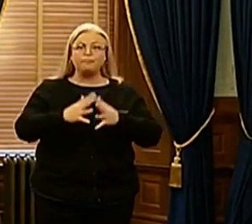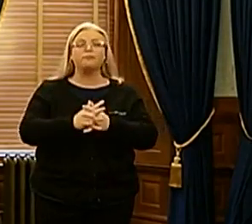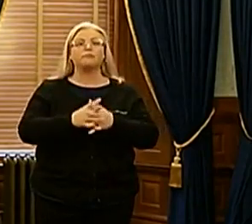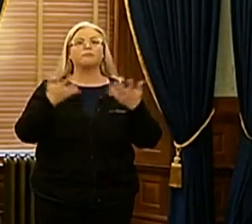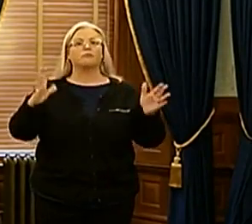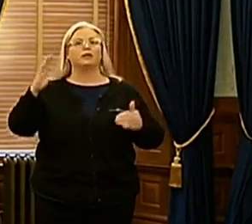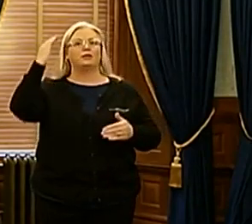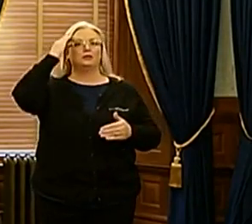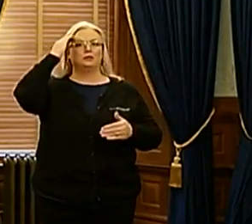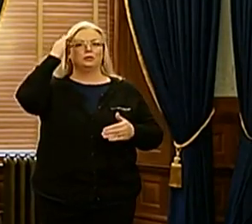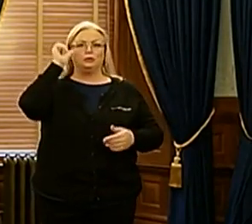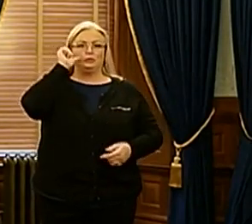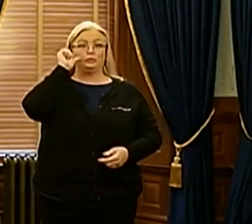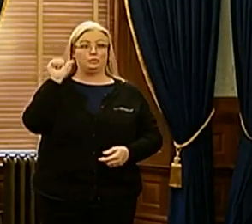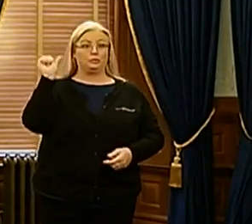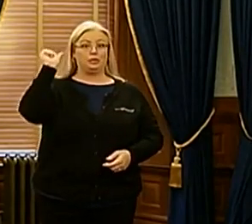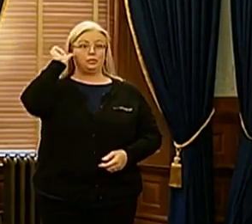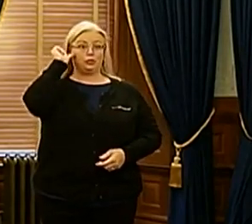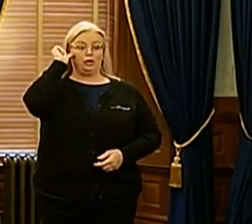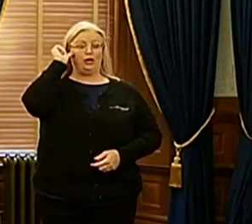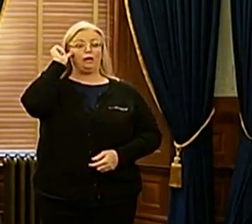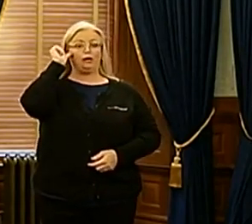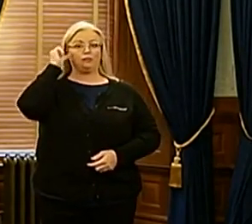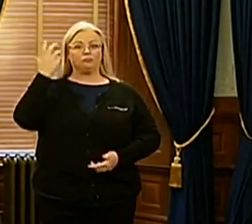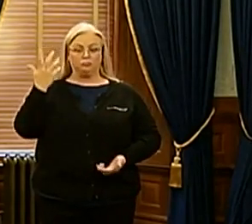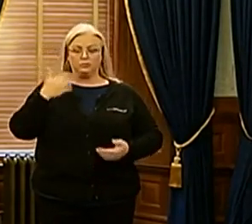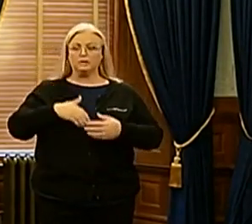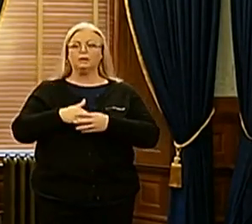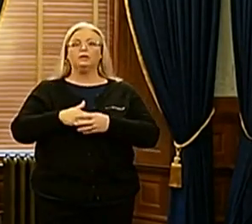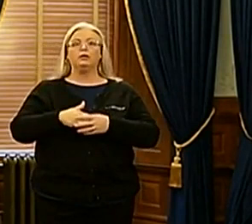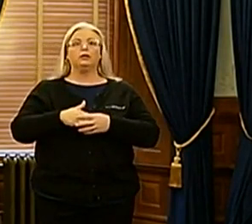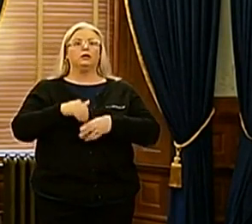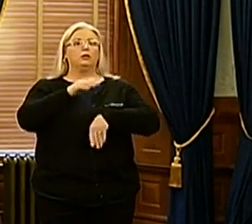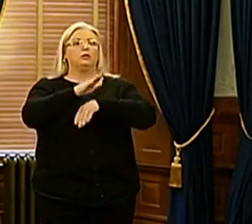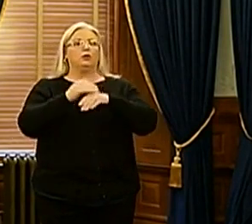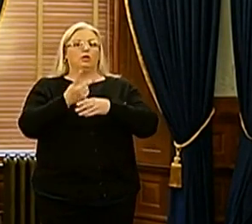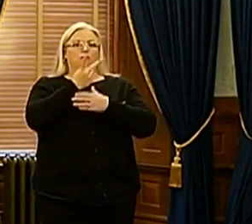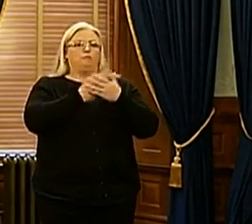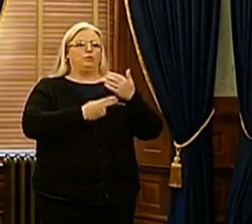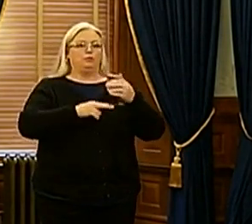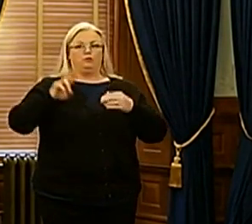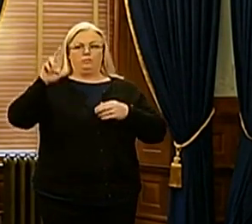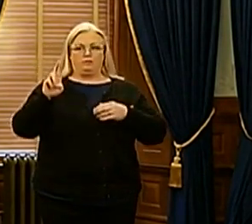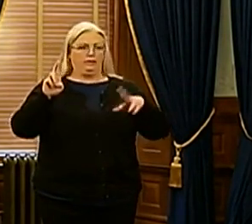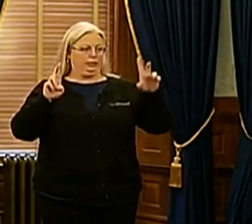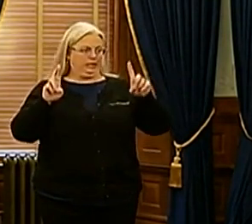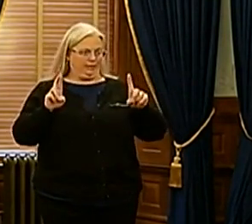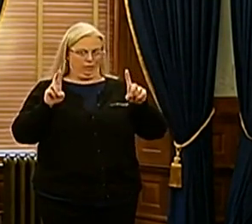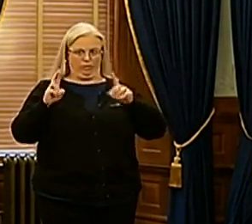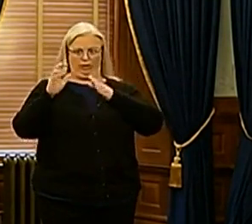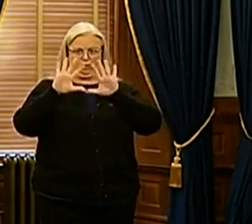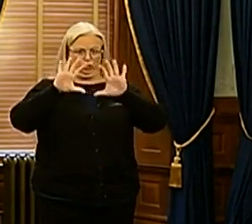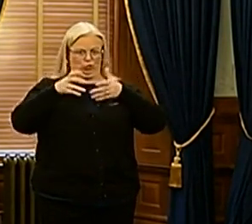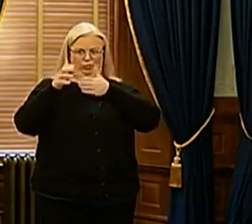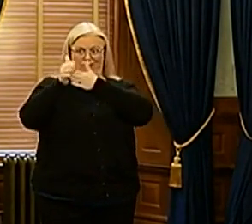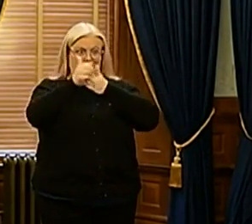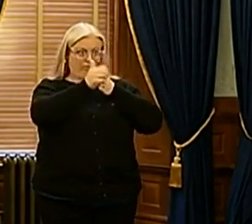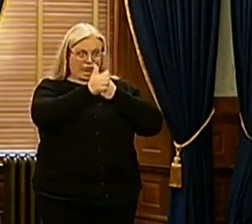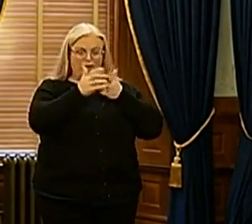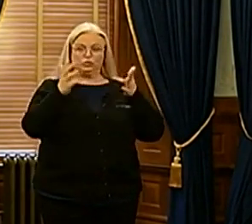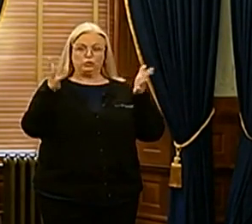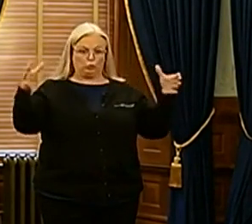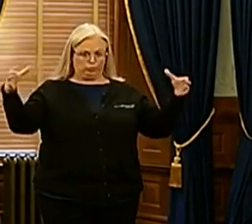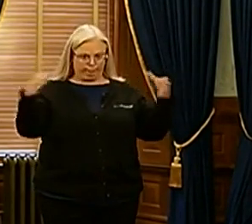As you know, yesterday I brought a bipartisan group of legislators together to ask whether they would support